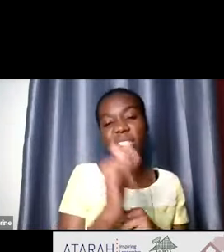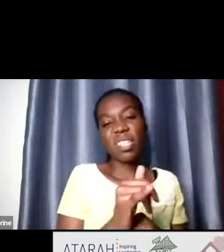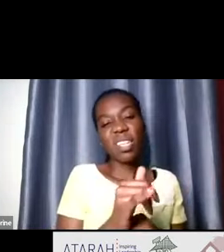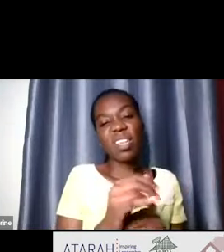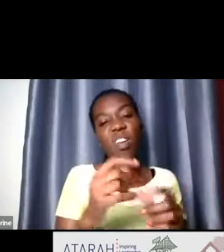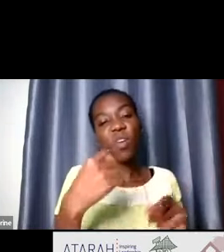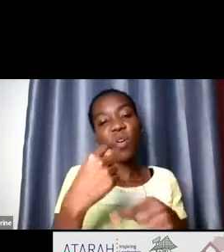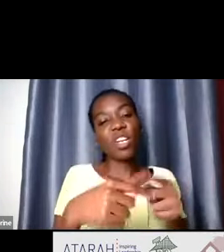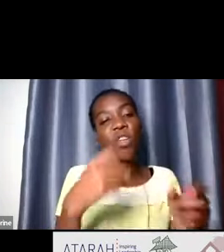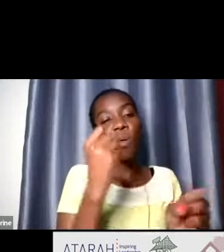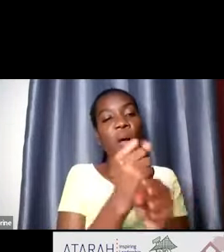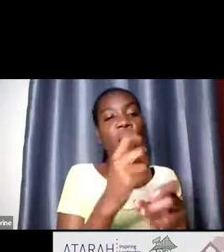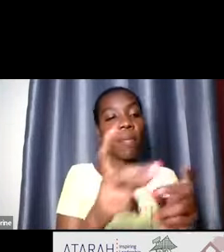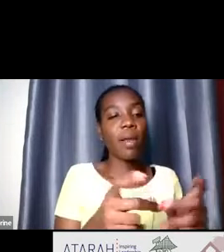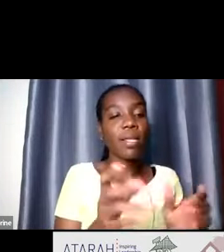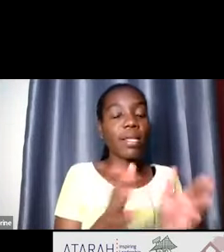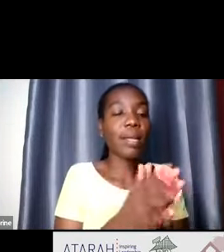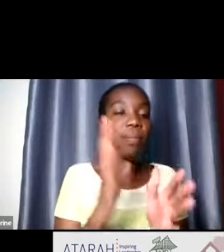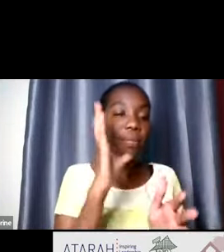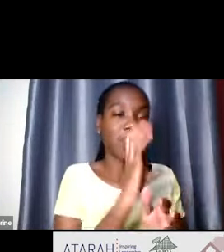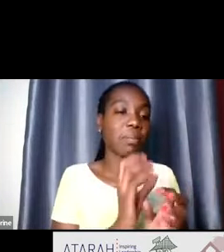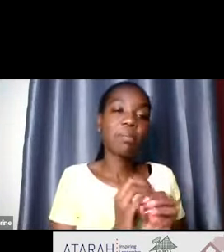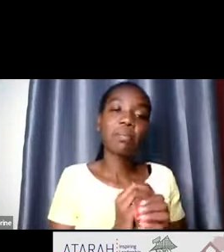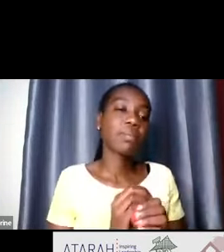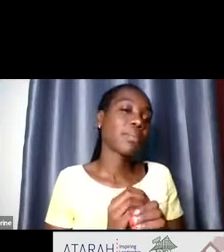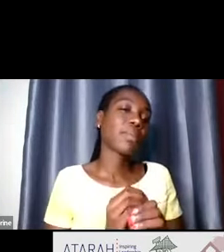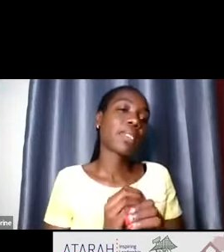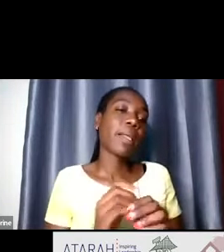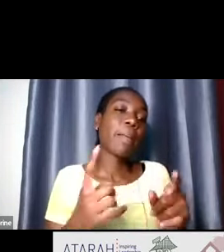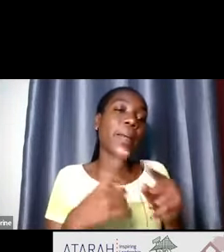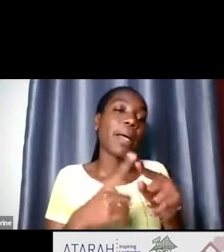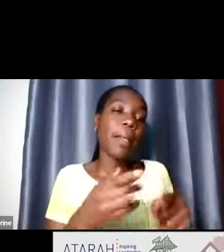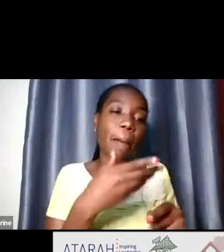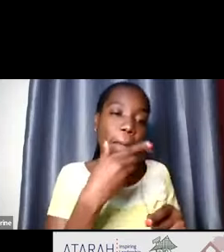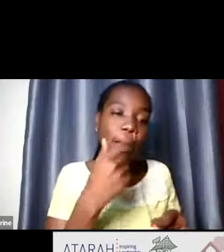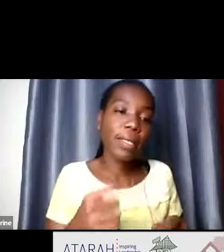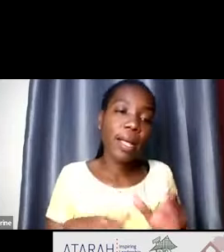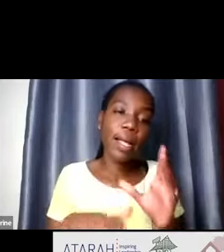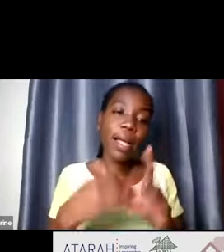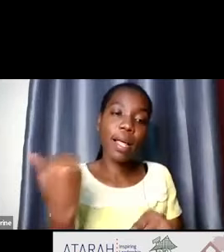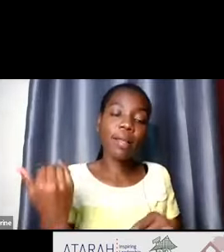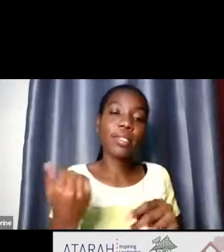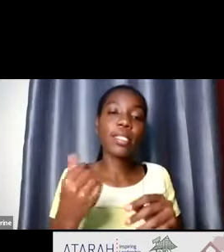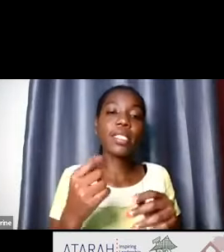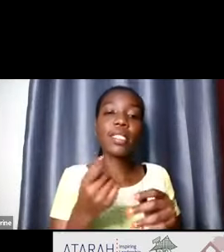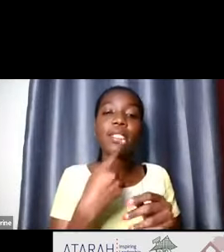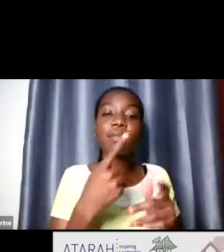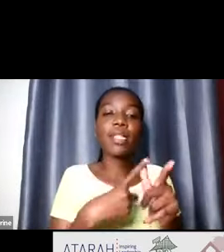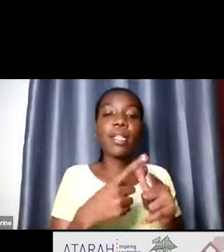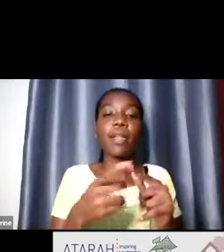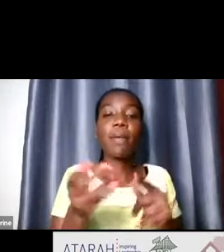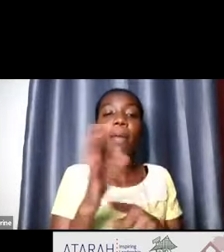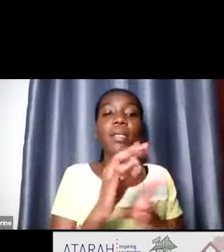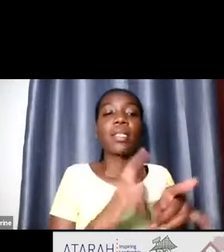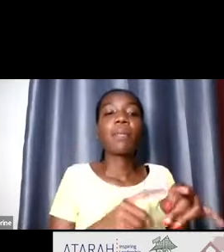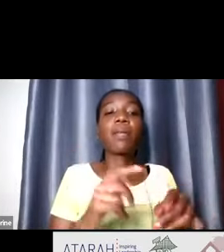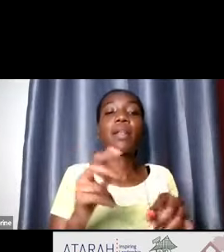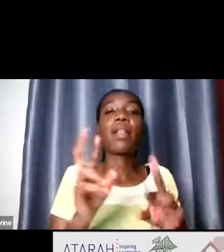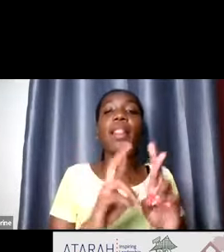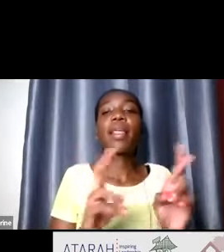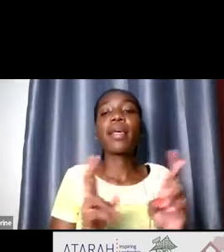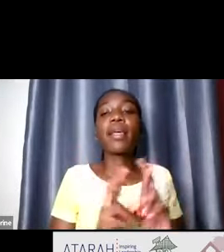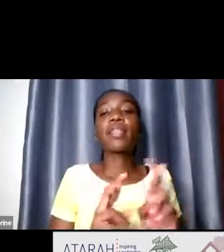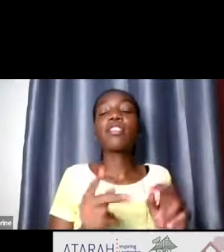the workplace and they are missing. It's better they go out for treatment and then come back when they are ready. So